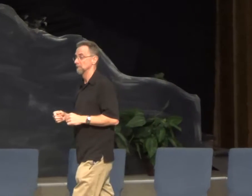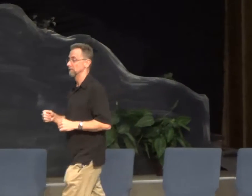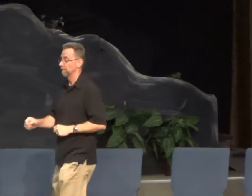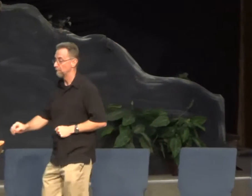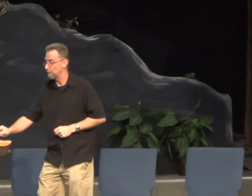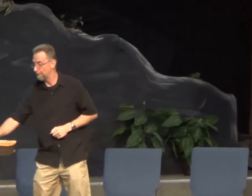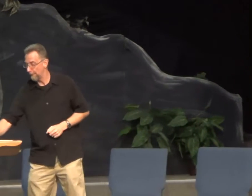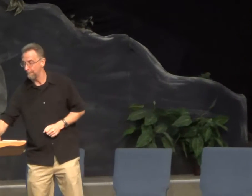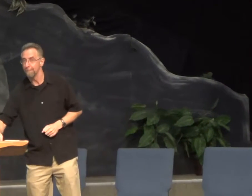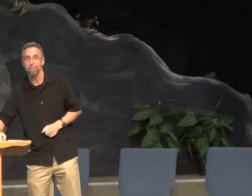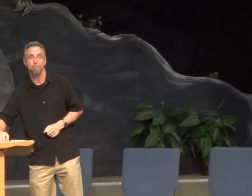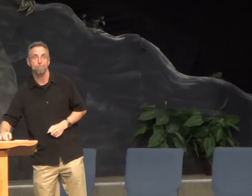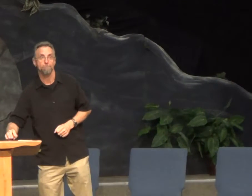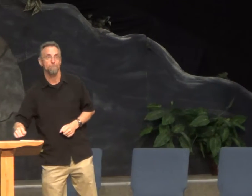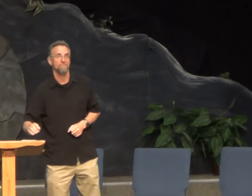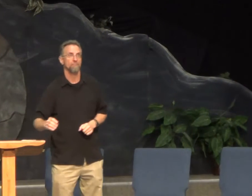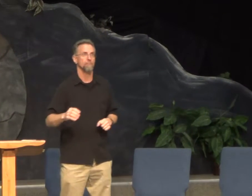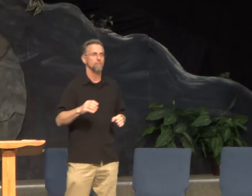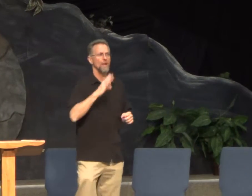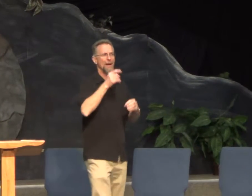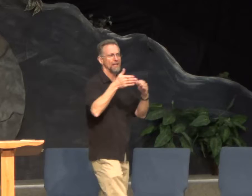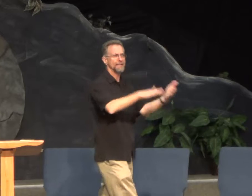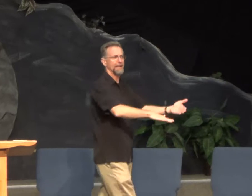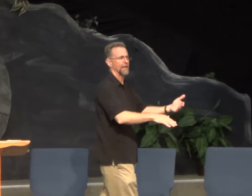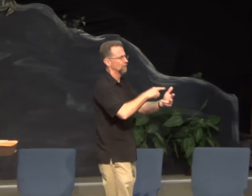false gods, as well as those who were Christians with him.